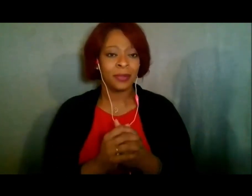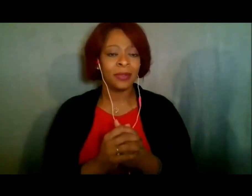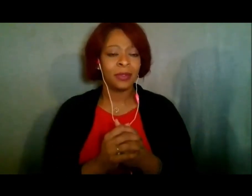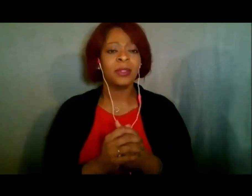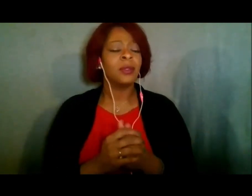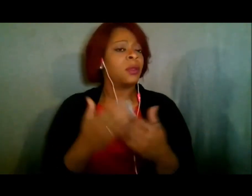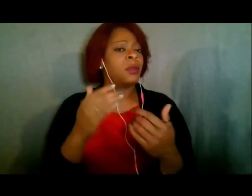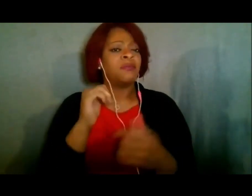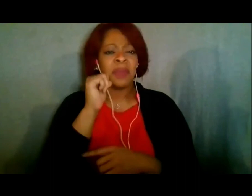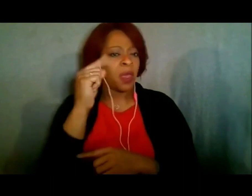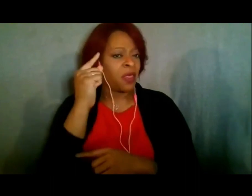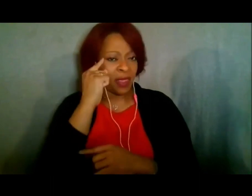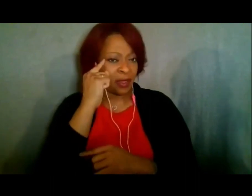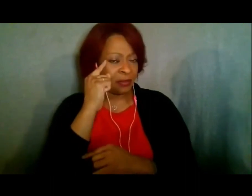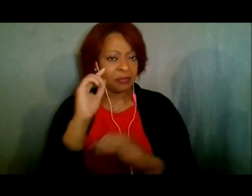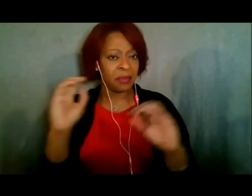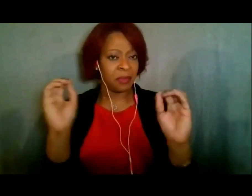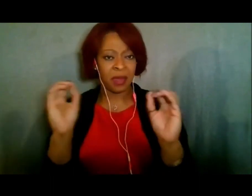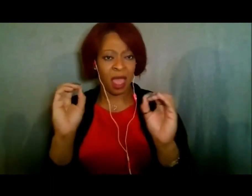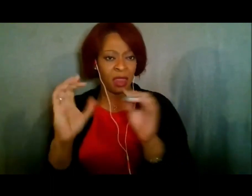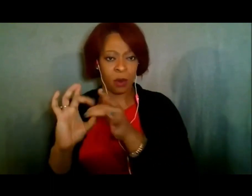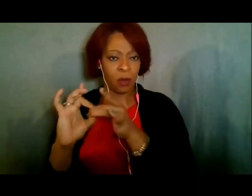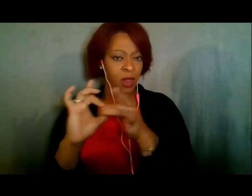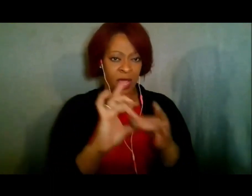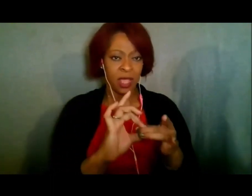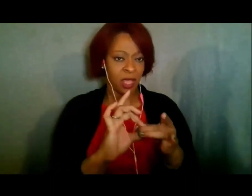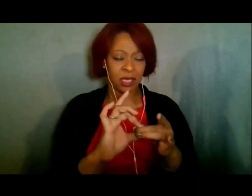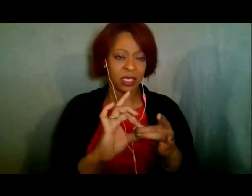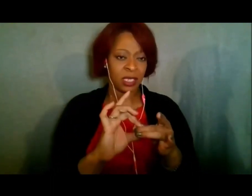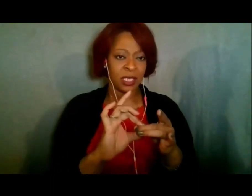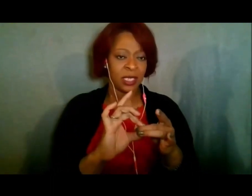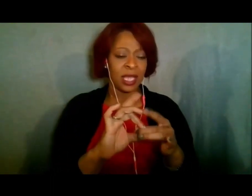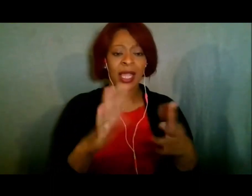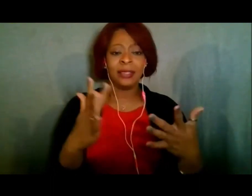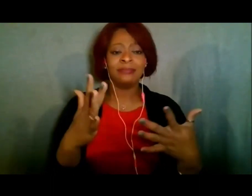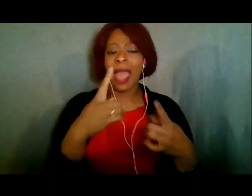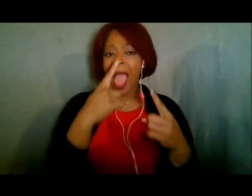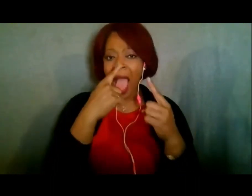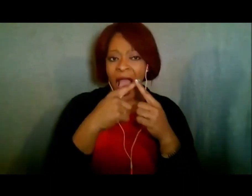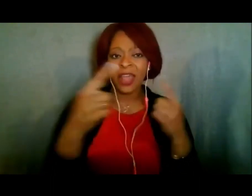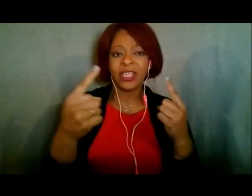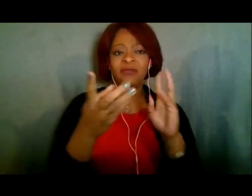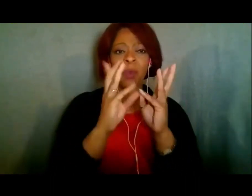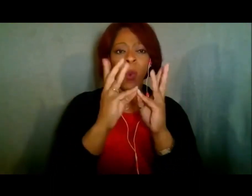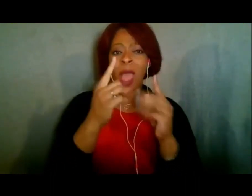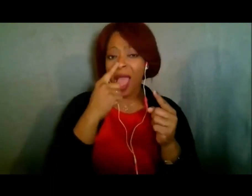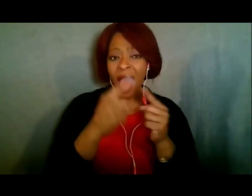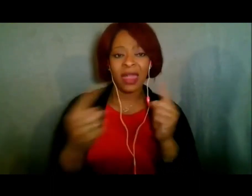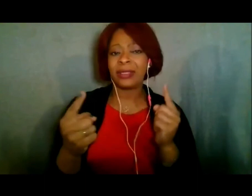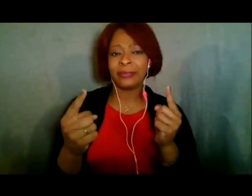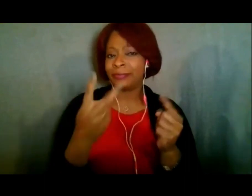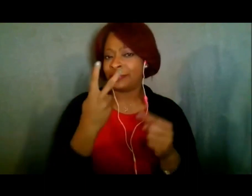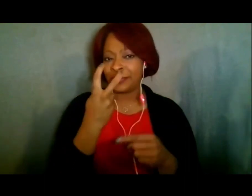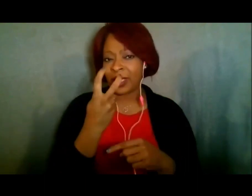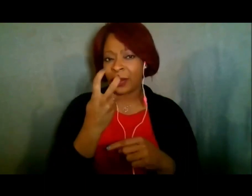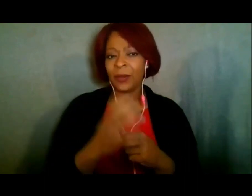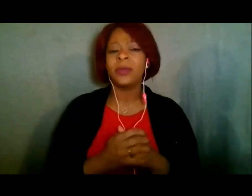We don't think it has anything to do with seasonal allergies,